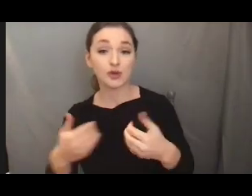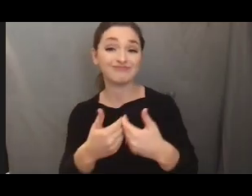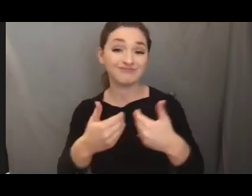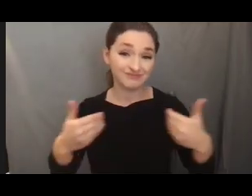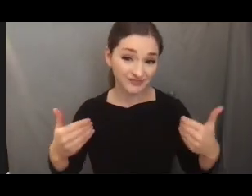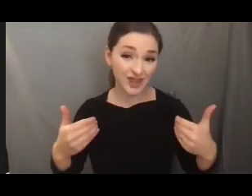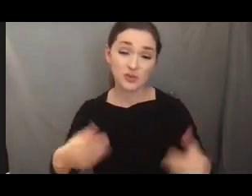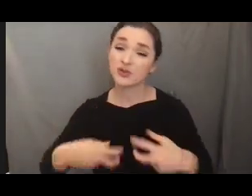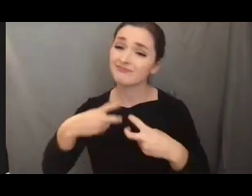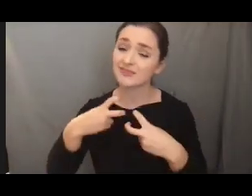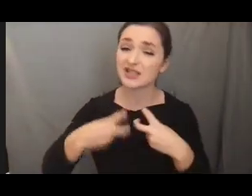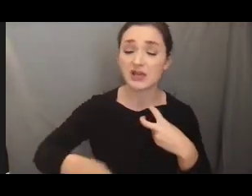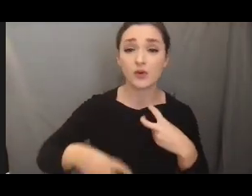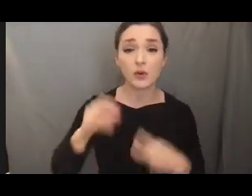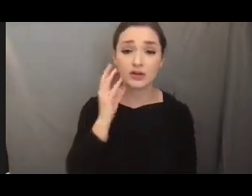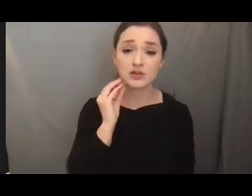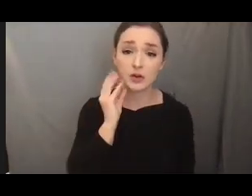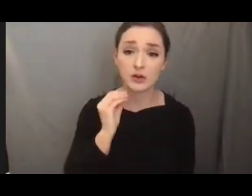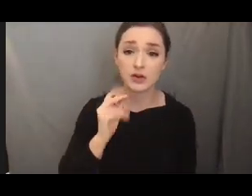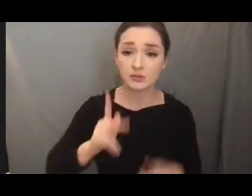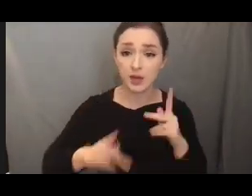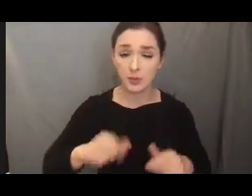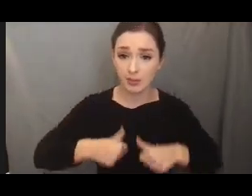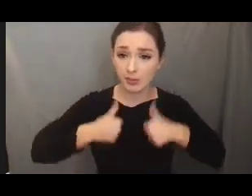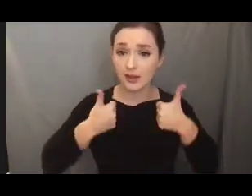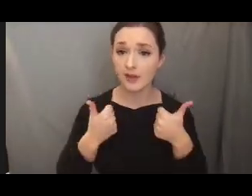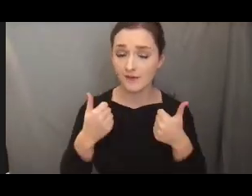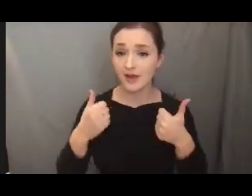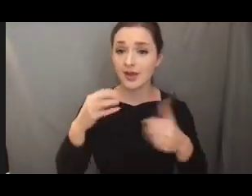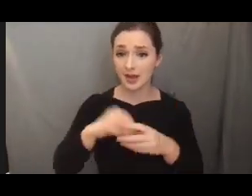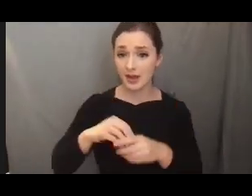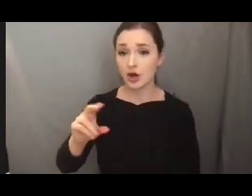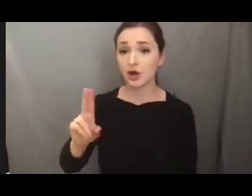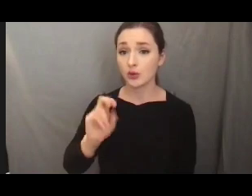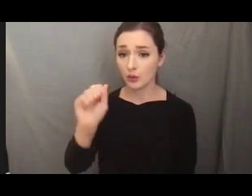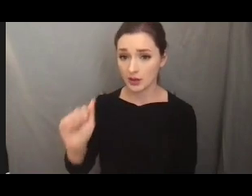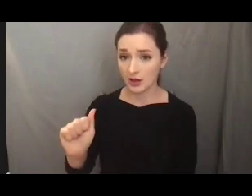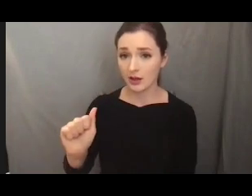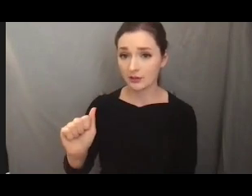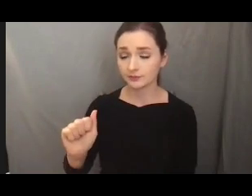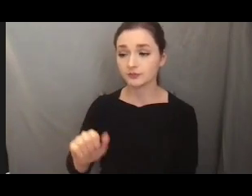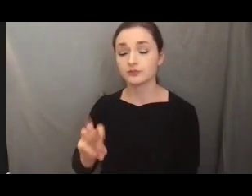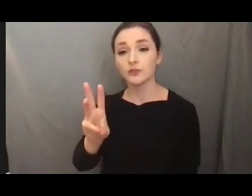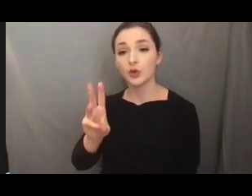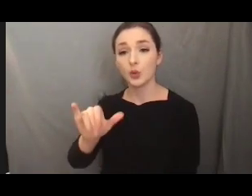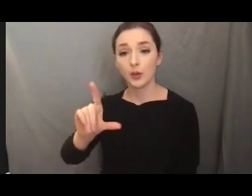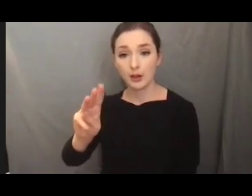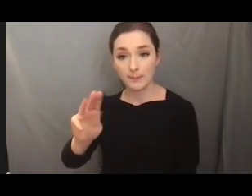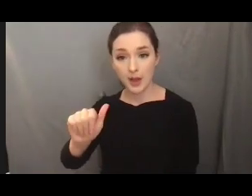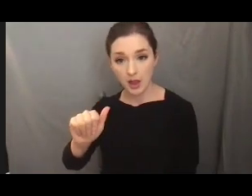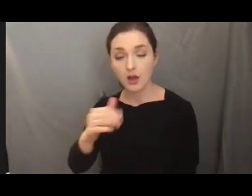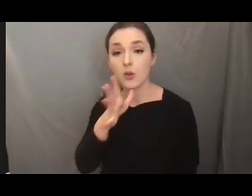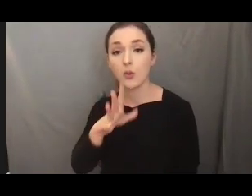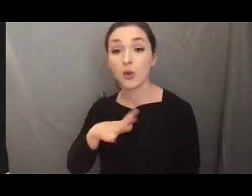people in our nation. And Wilma was born really disadvantaged. She was born in a time